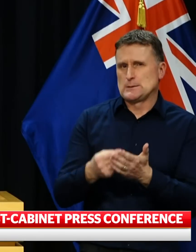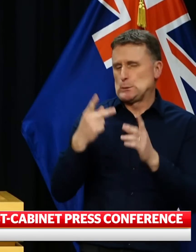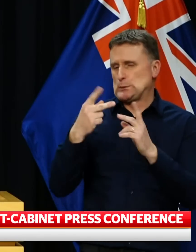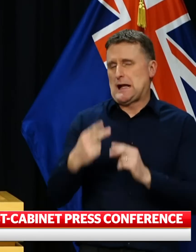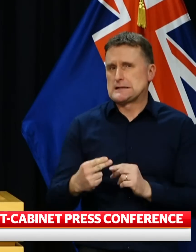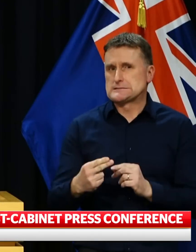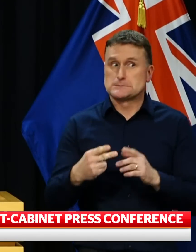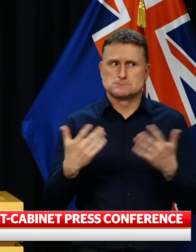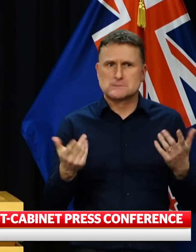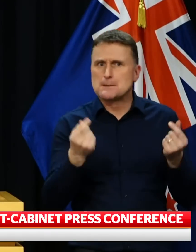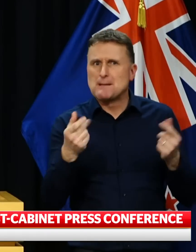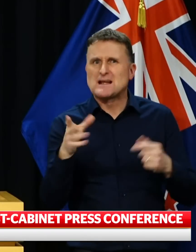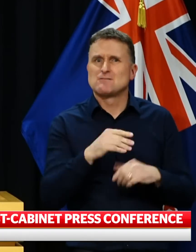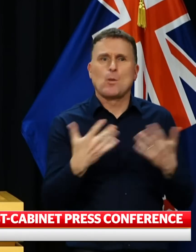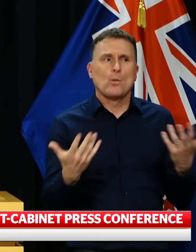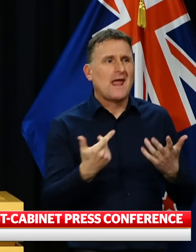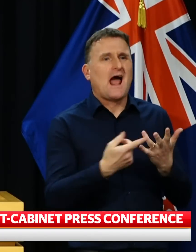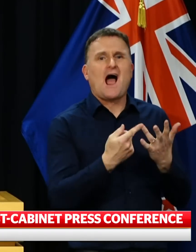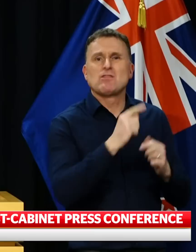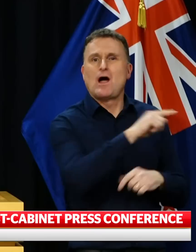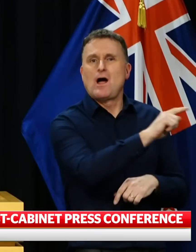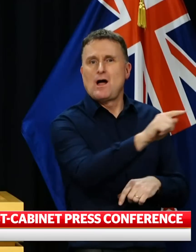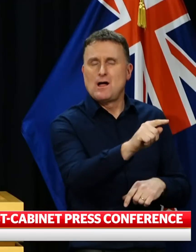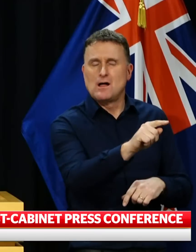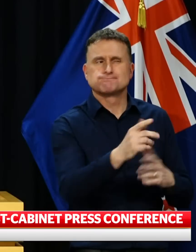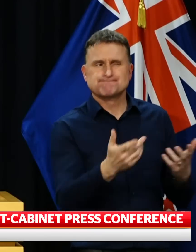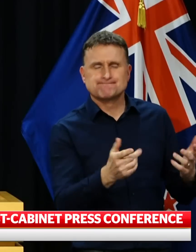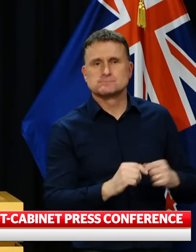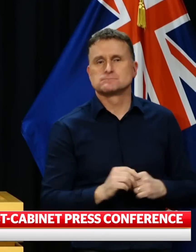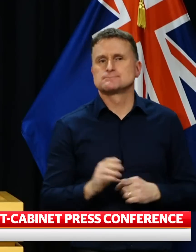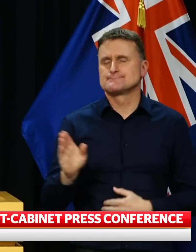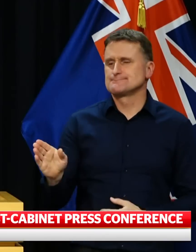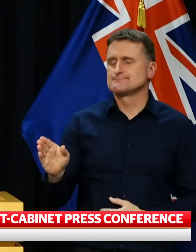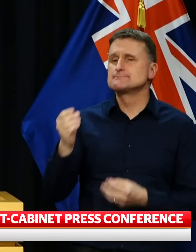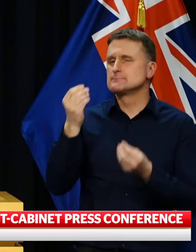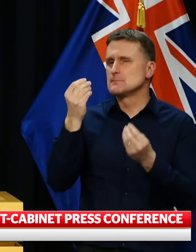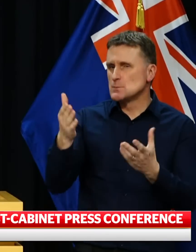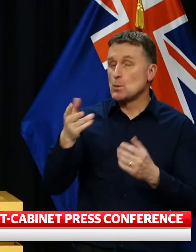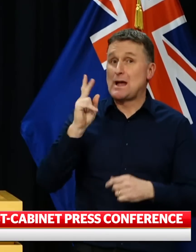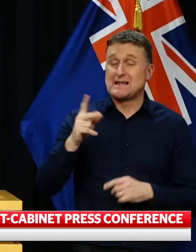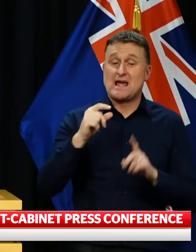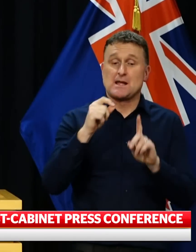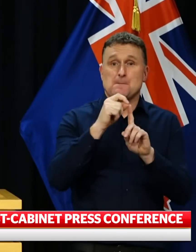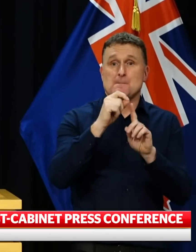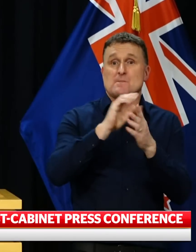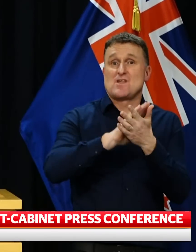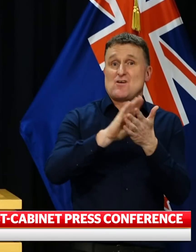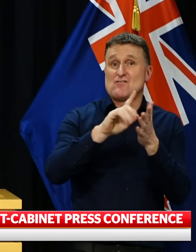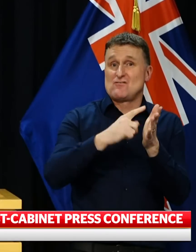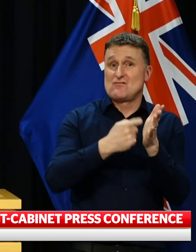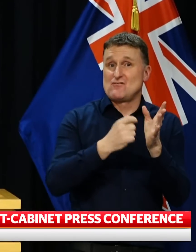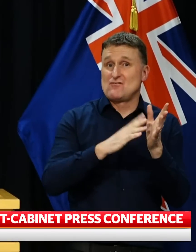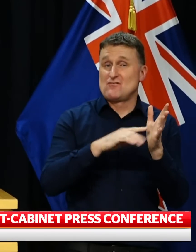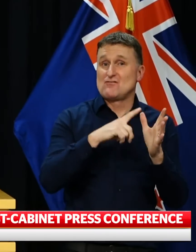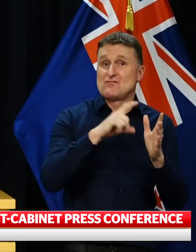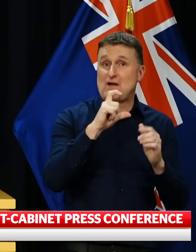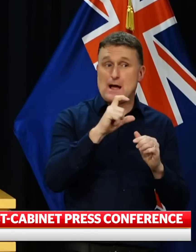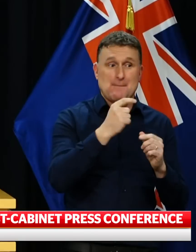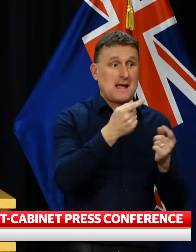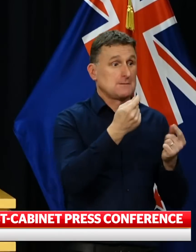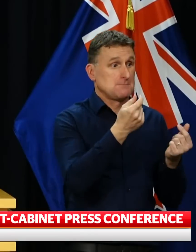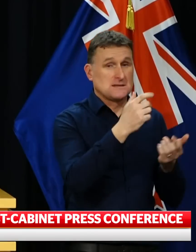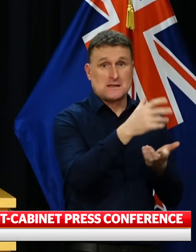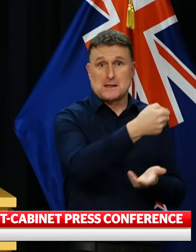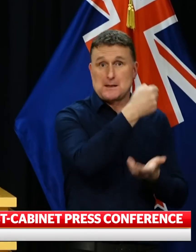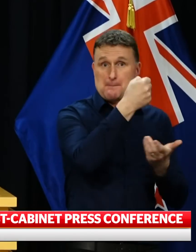As I've indicated, we've increased Pharmac's budget every year. We're not proposing to cut funding for other things in order to